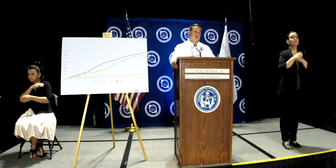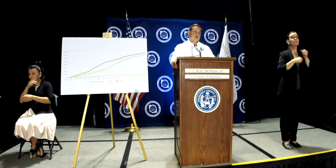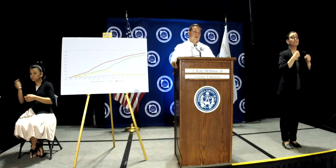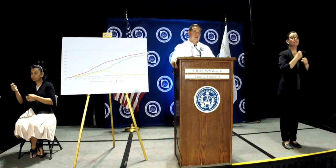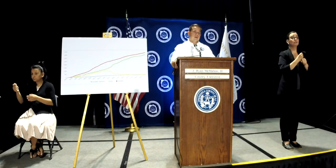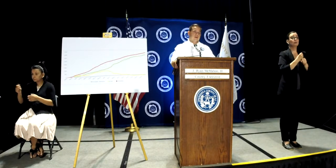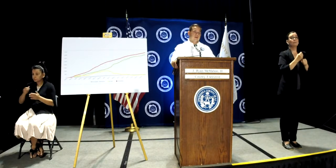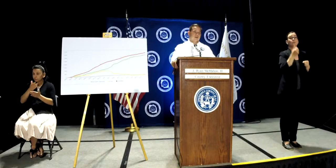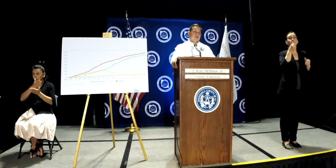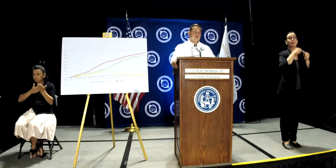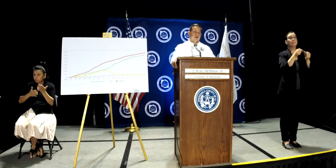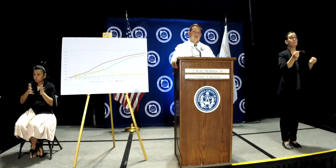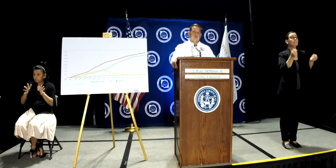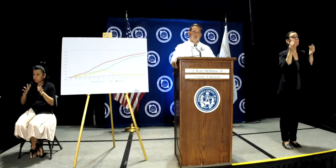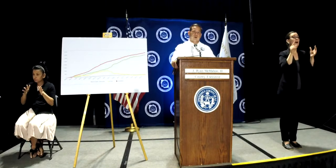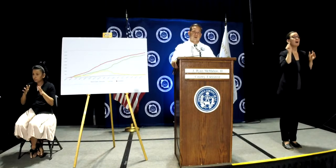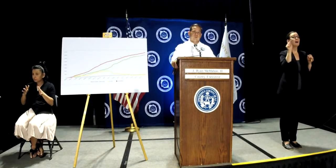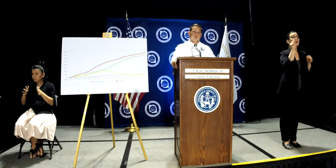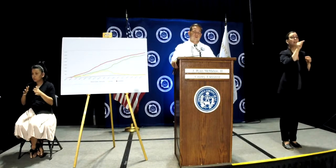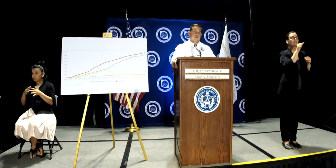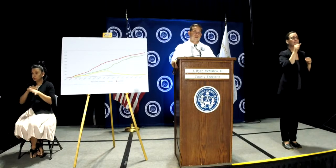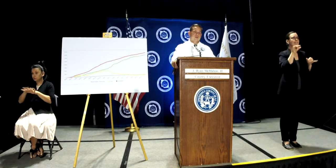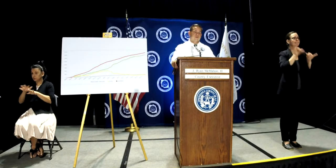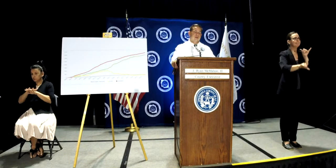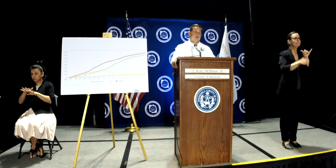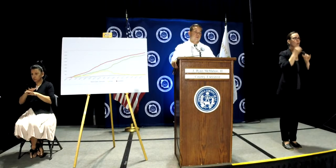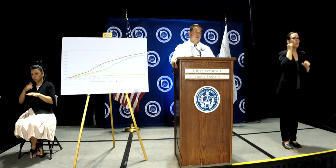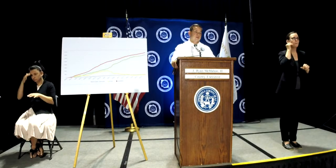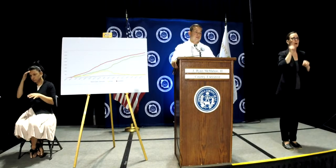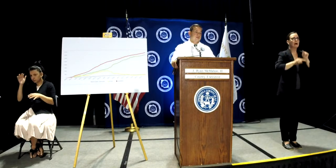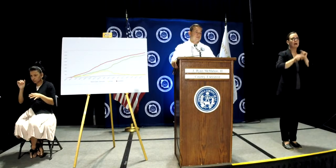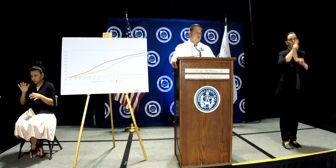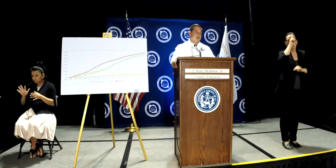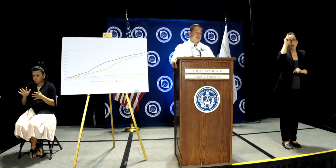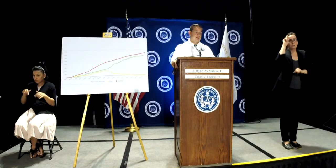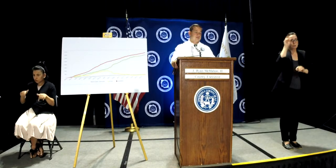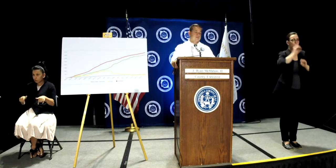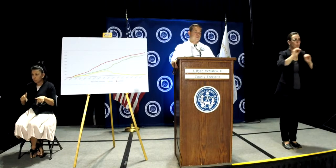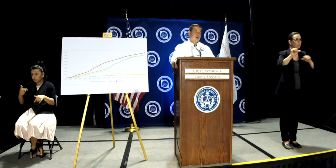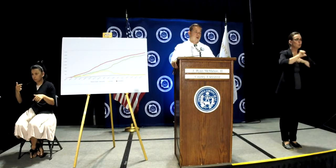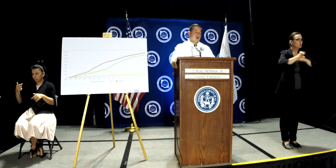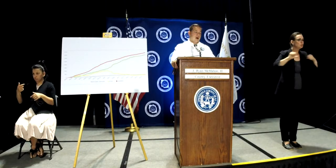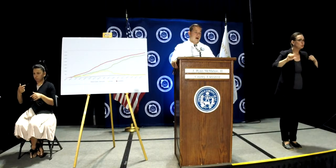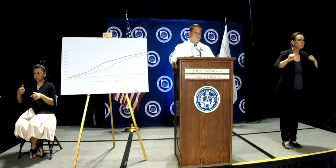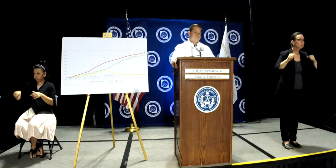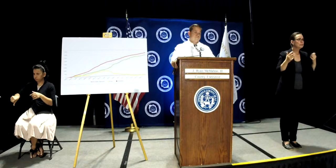So very disappointed in the position that they've taken related to asymptomatic tests.